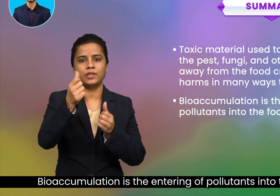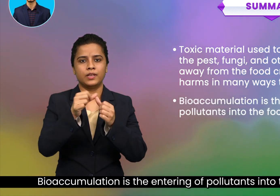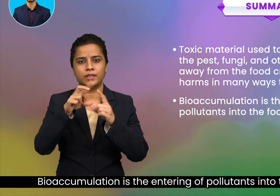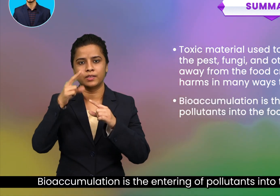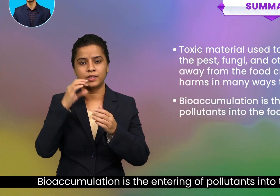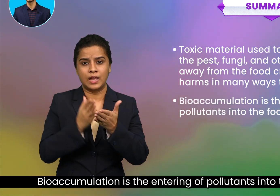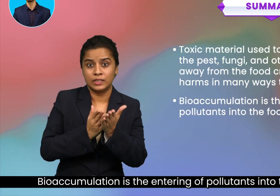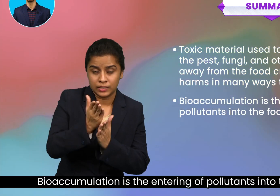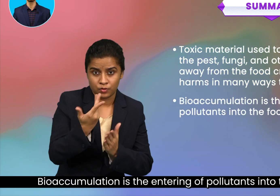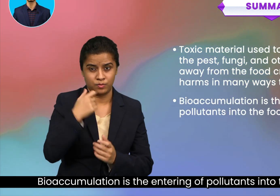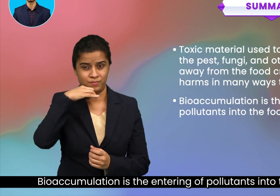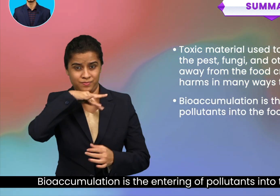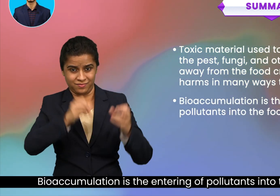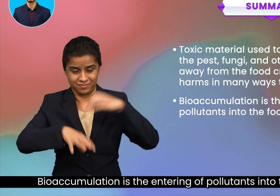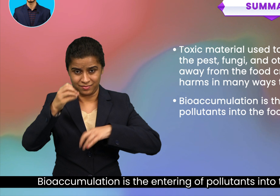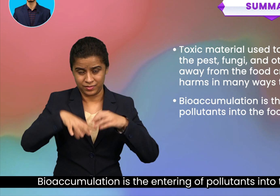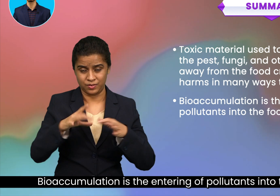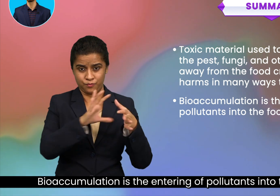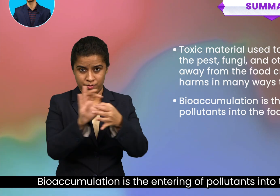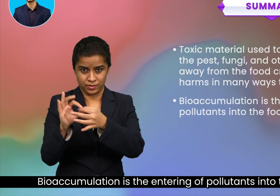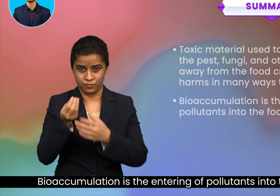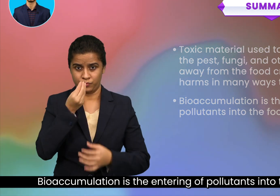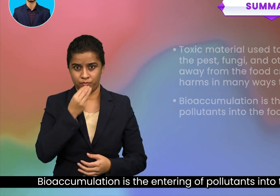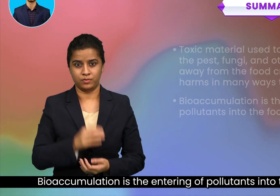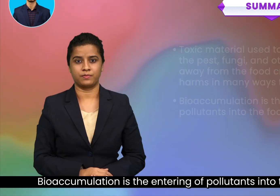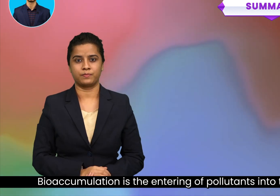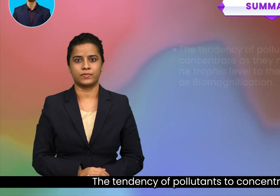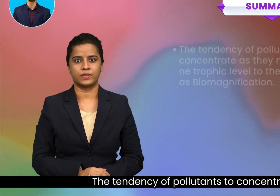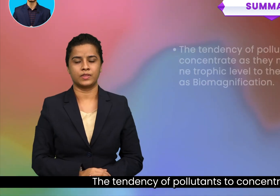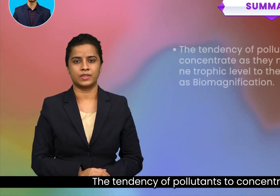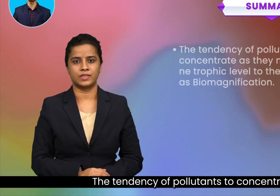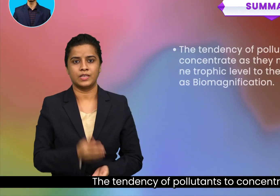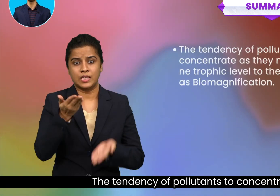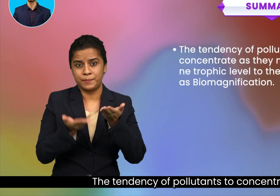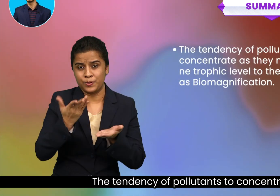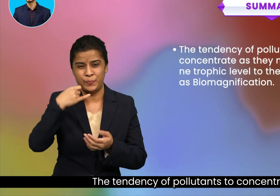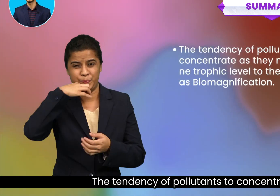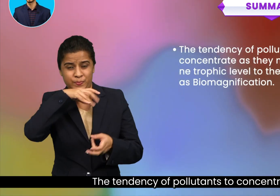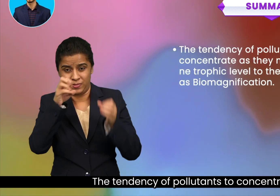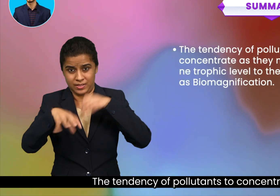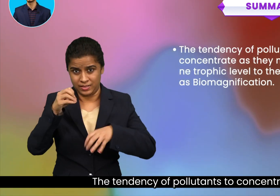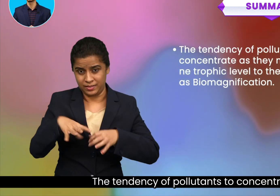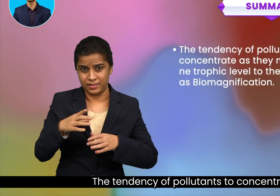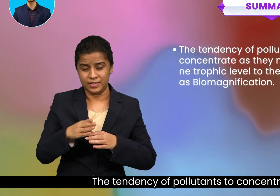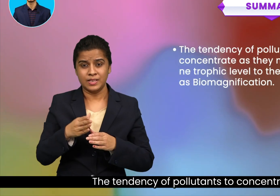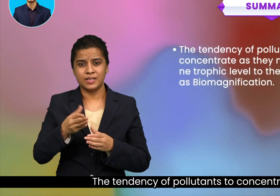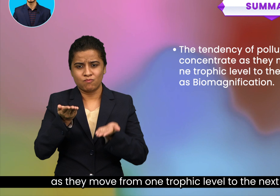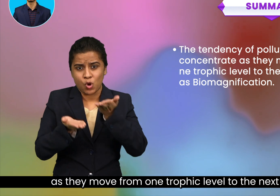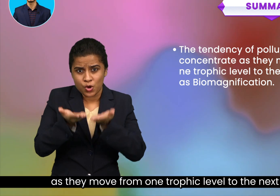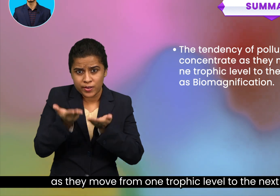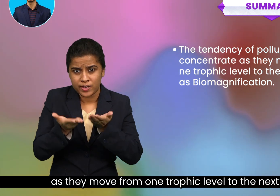Bioaccumulation is the entering of pollutants into the food chain. The tendency of pollutants to